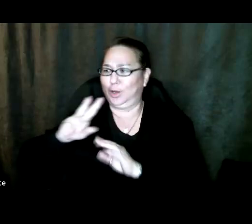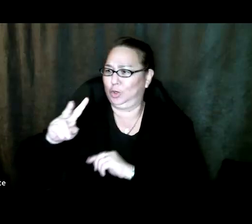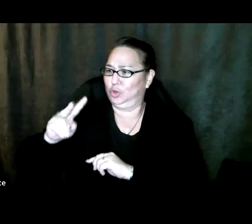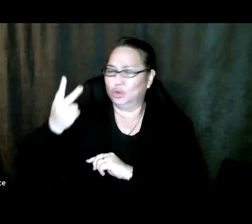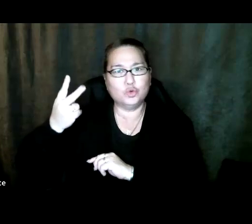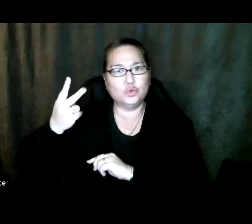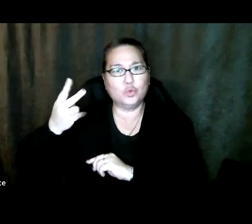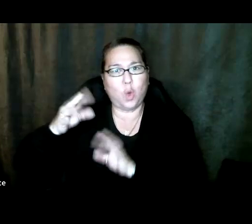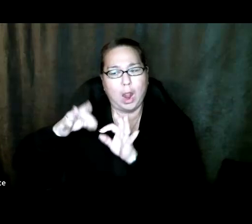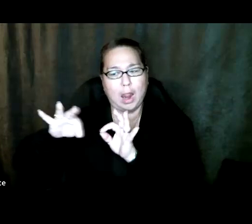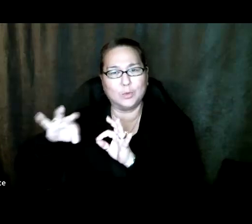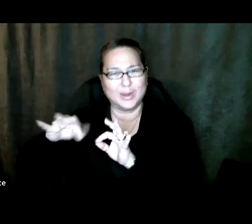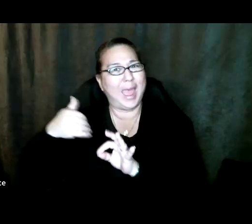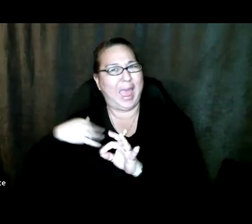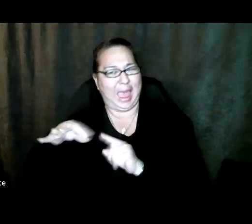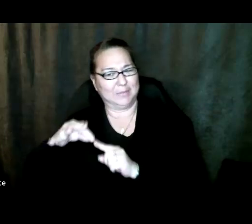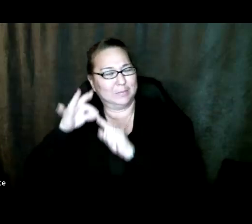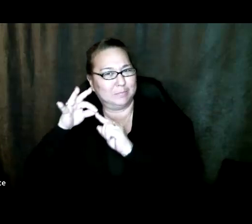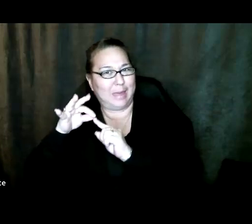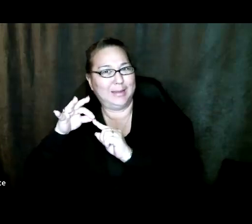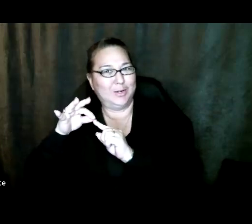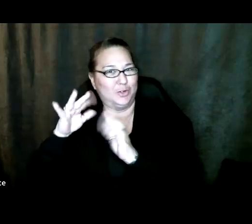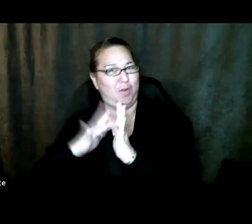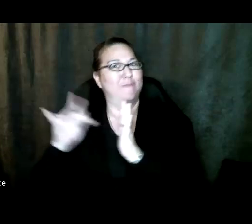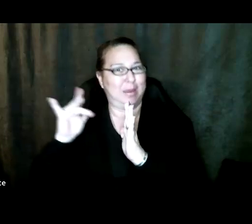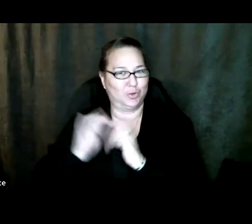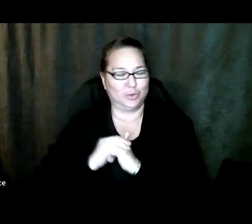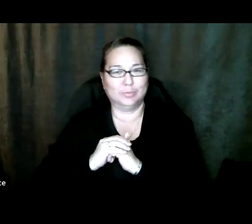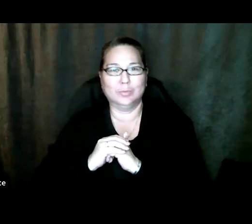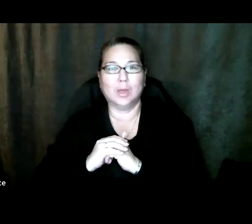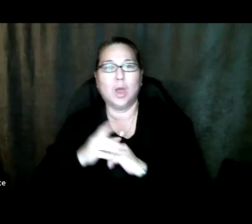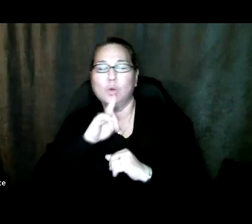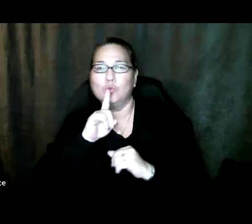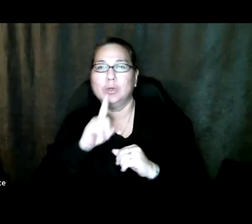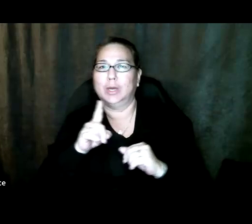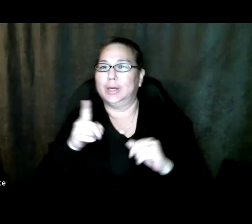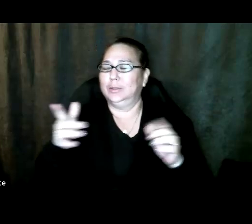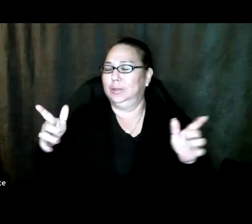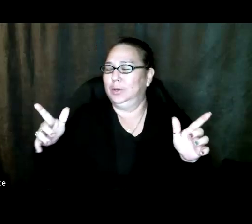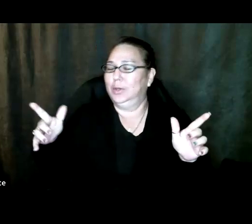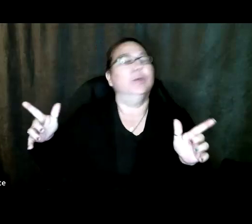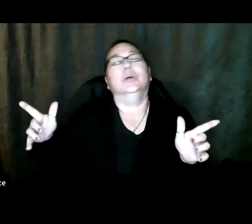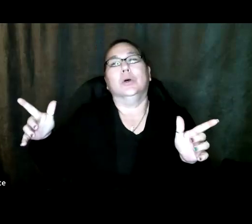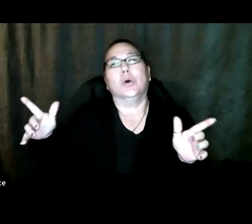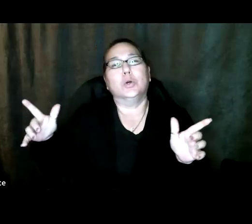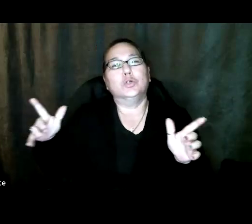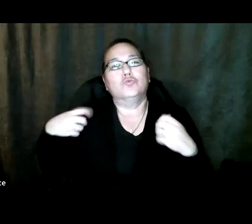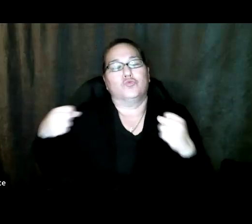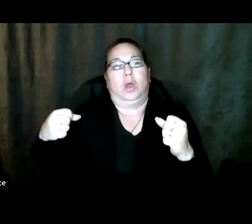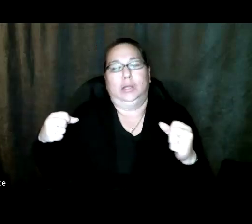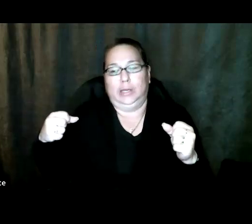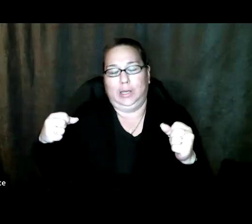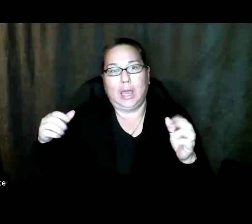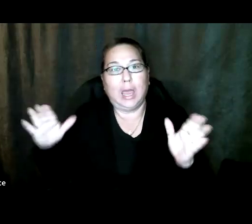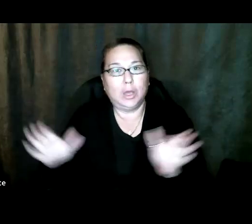advantages. Building on similar findings, other experts strongly encourage parents to talk and read to their children in the home